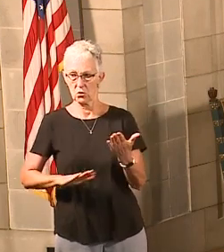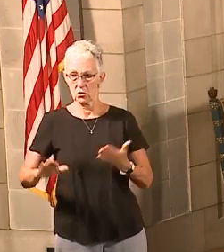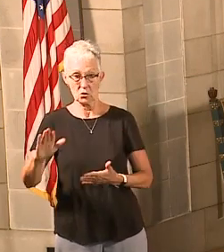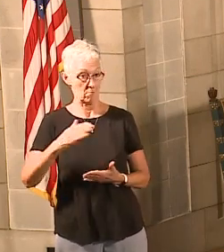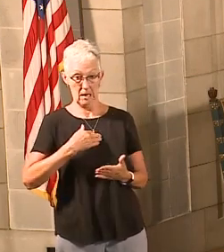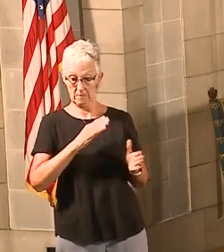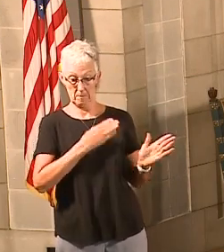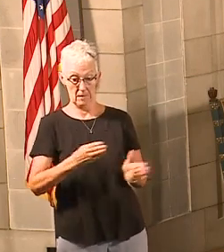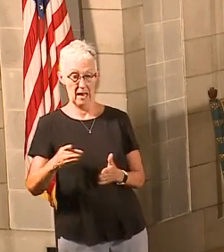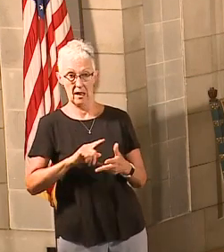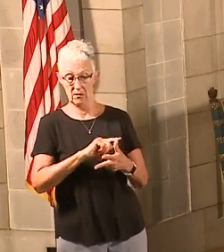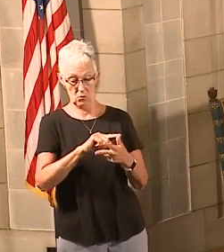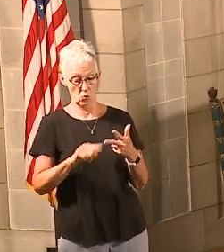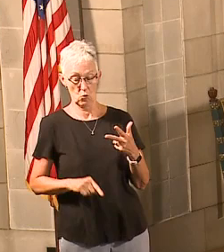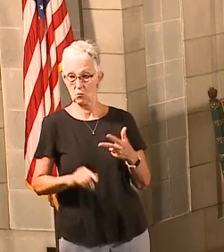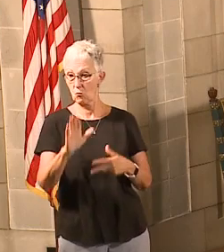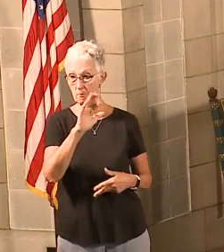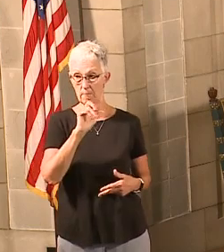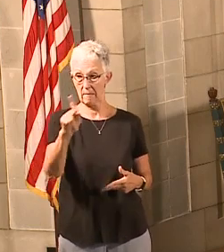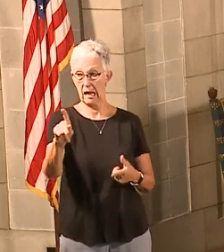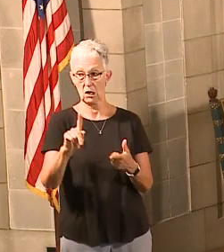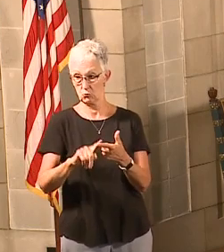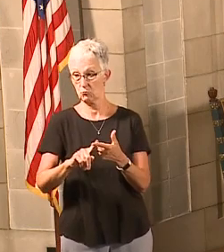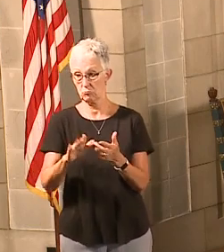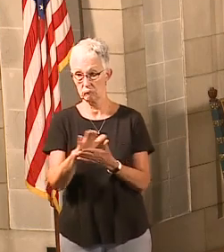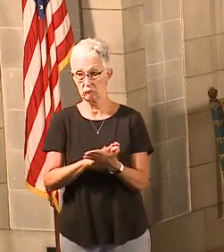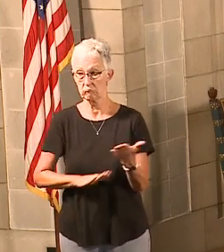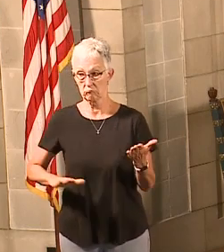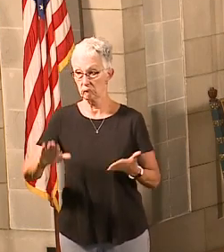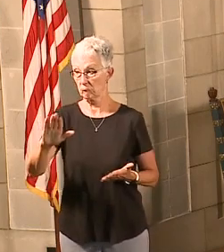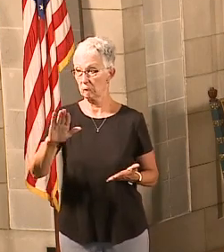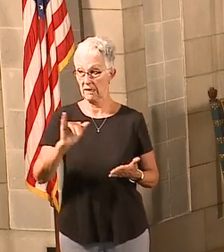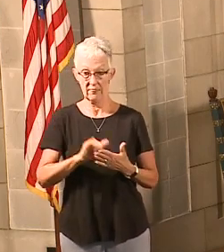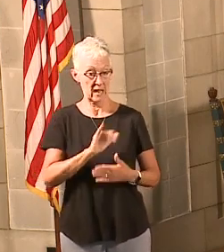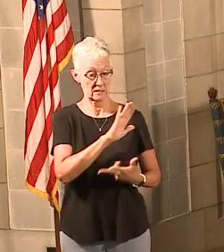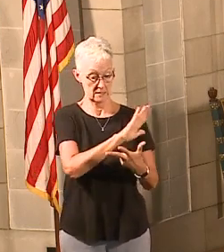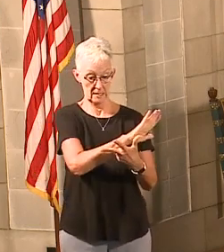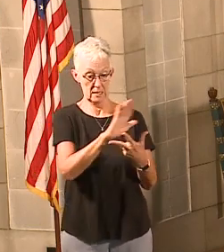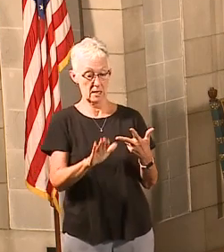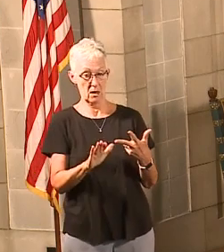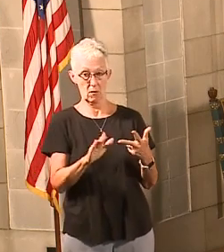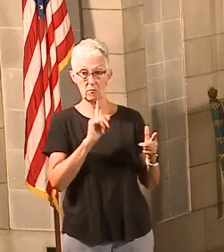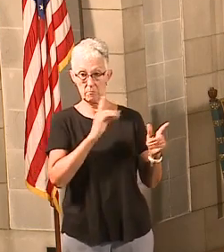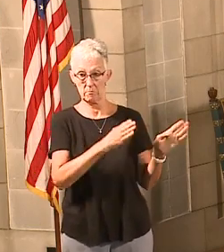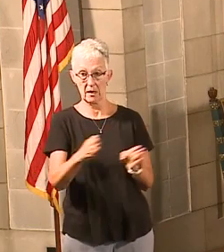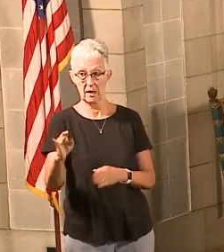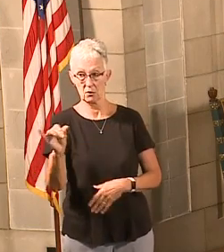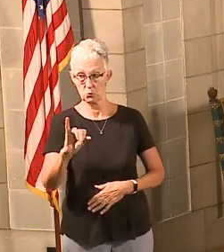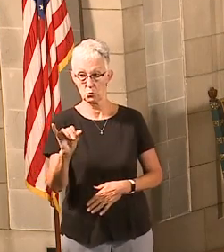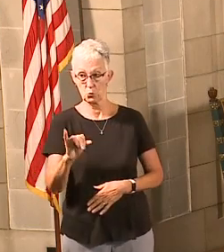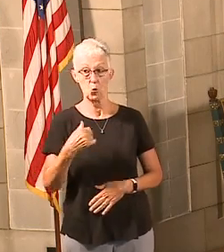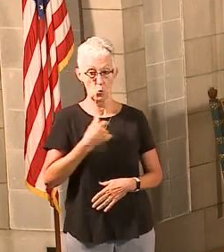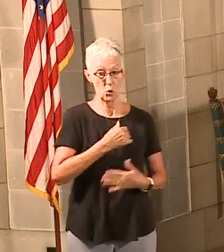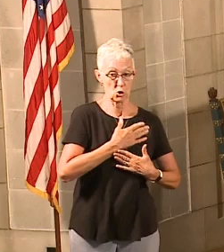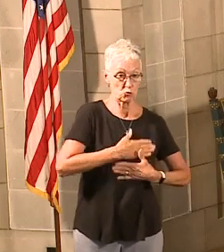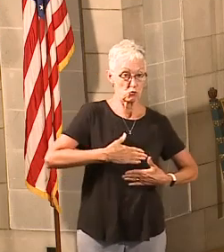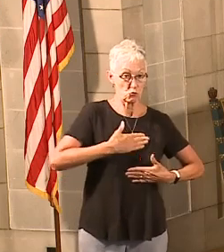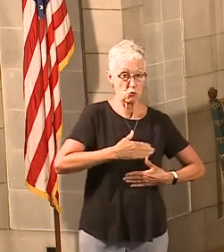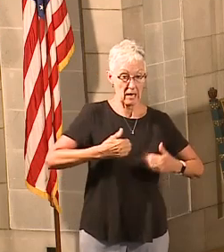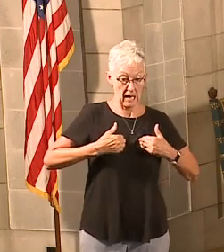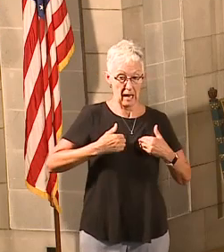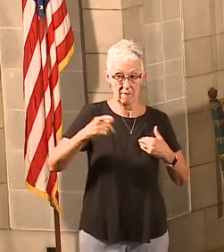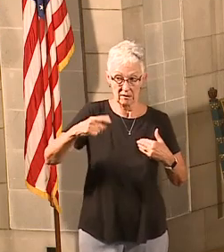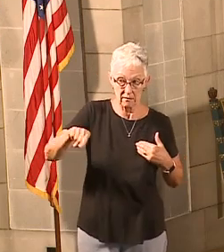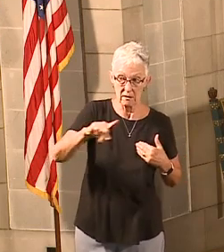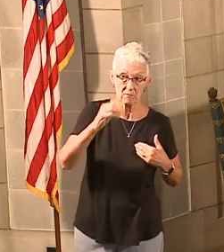go back to school, and that is their plan as well. I think that we've enjoyed this family time, and we're anxious to get back to a more normal schedule and have